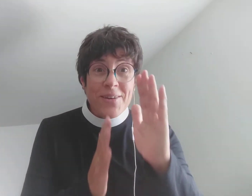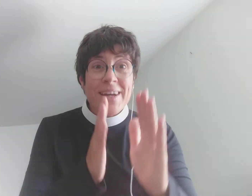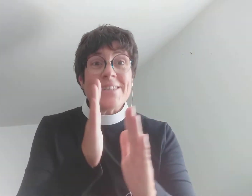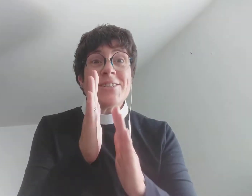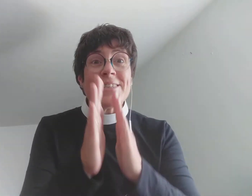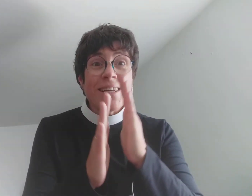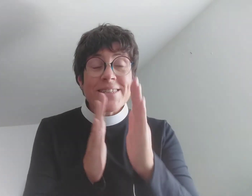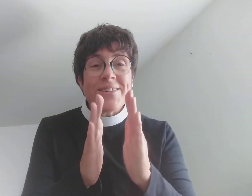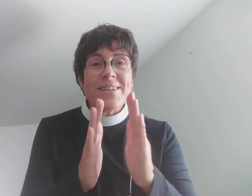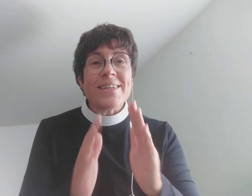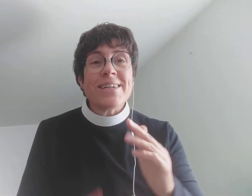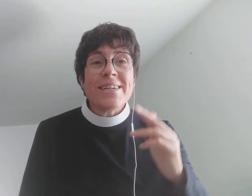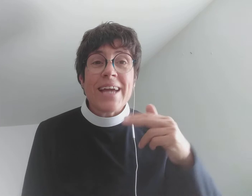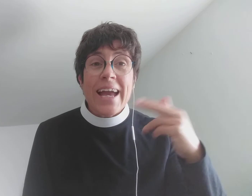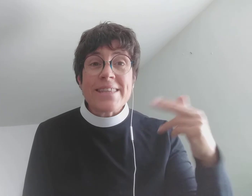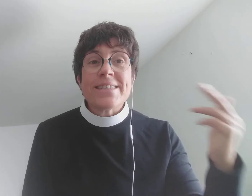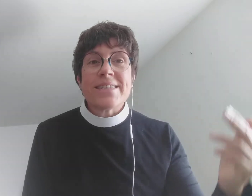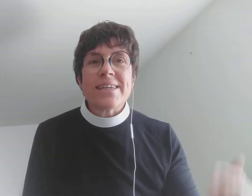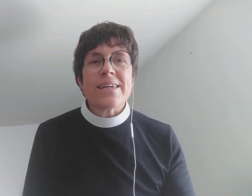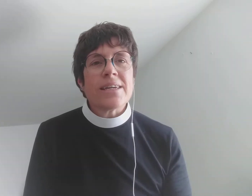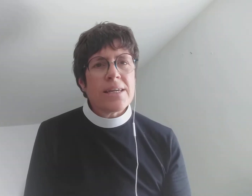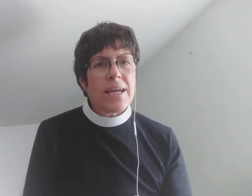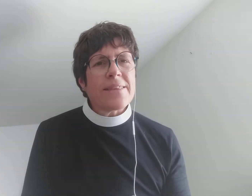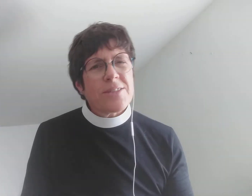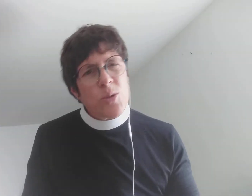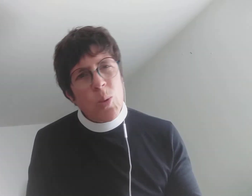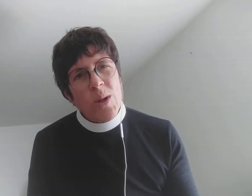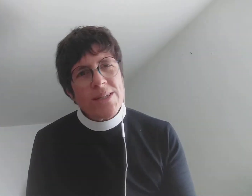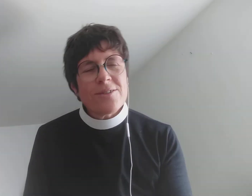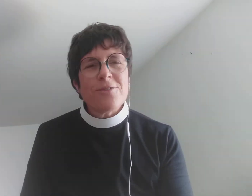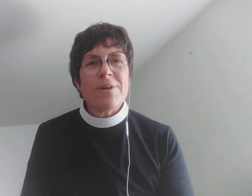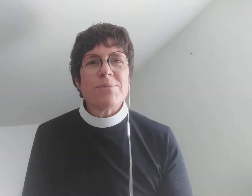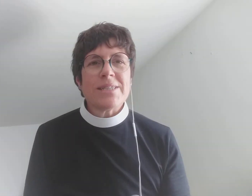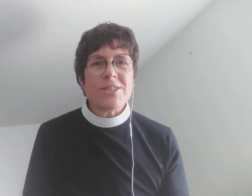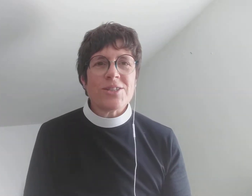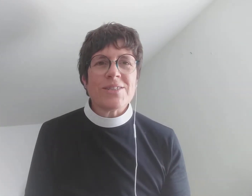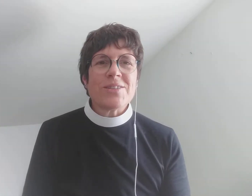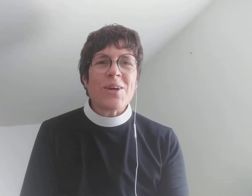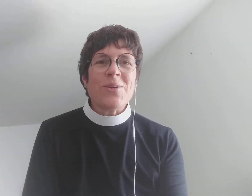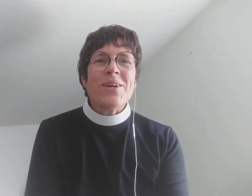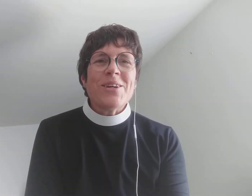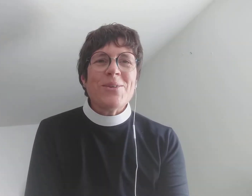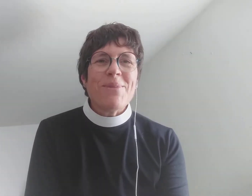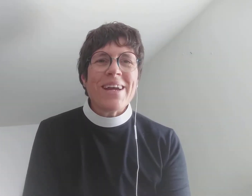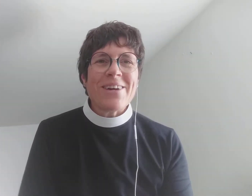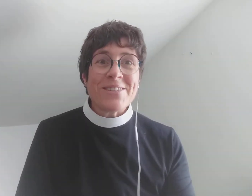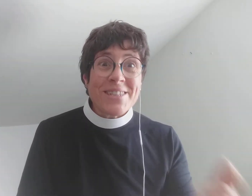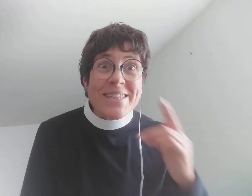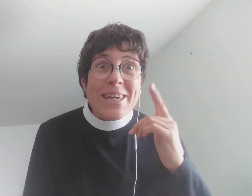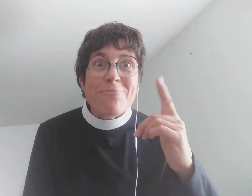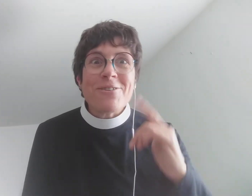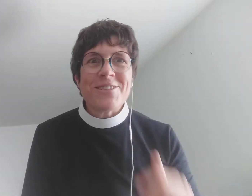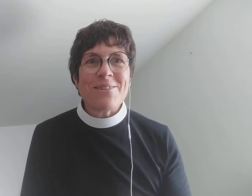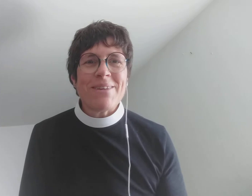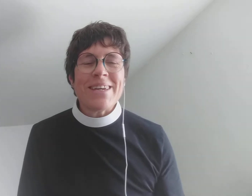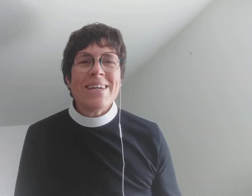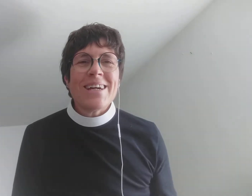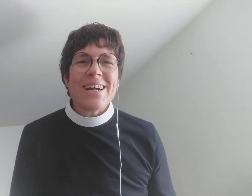at doing that signing and the singing. And there's quite a lot of repetitions, so you might have to just keep watching me so